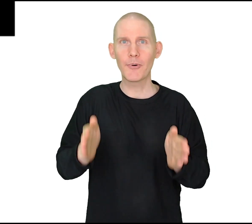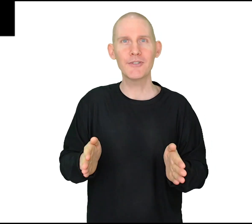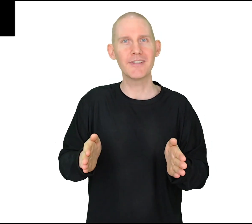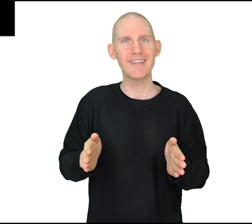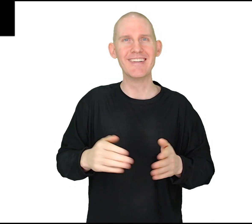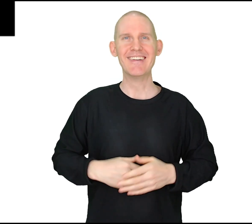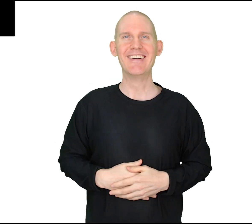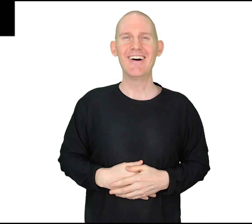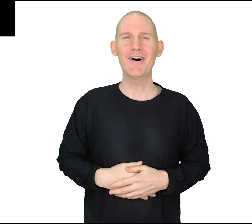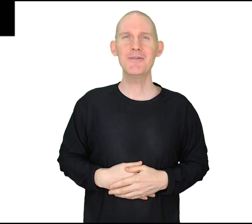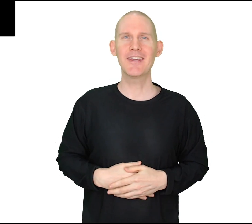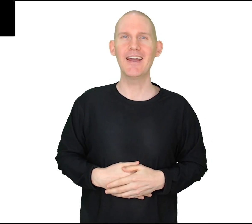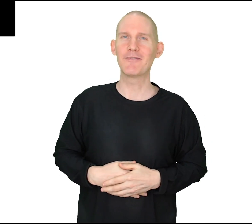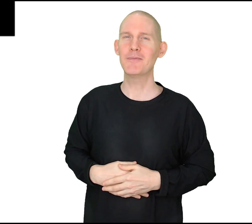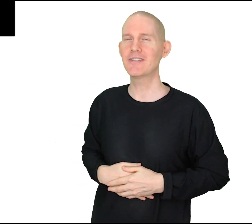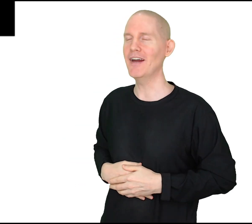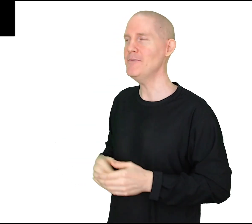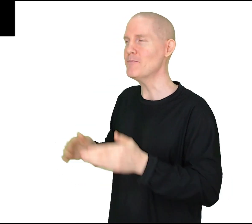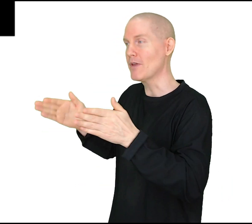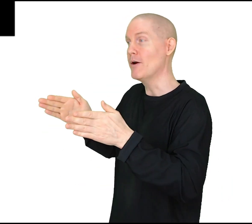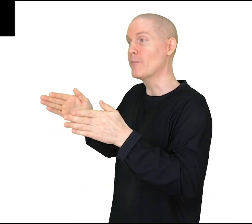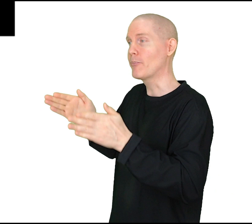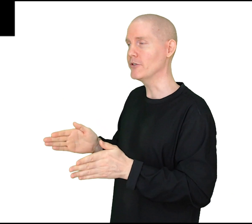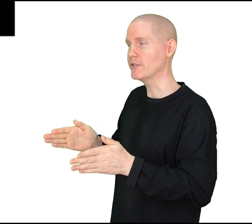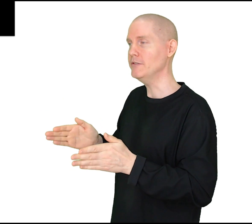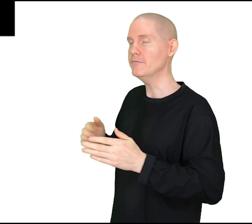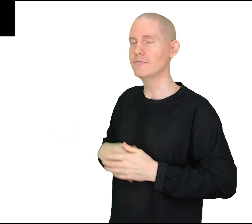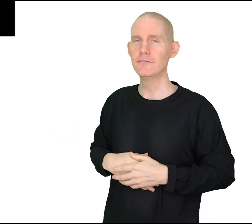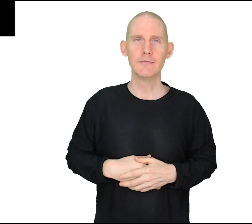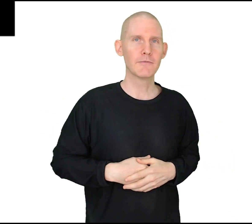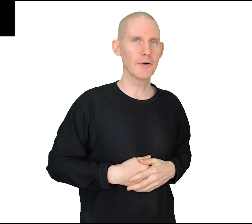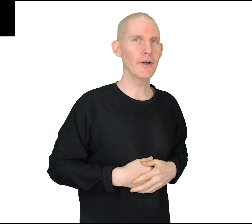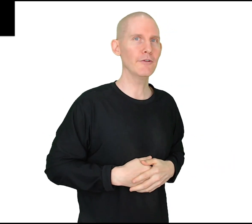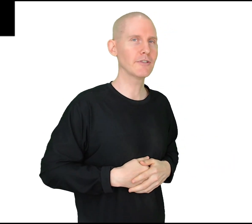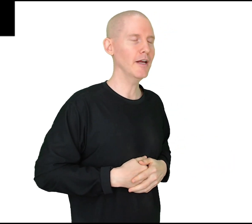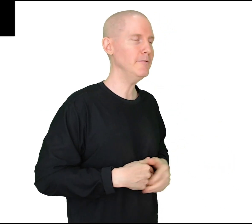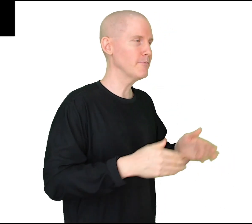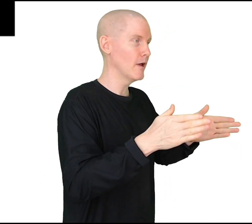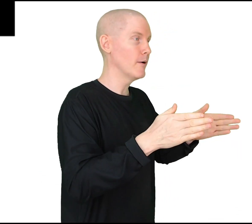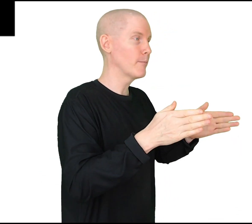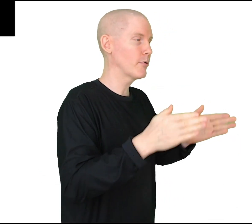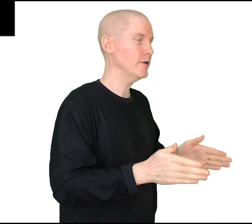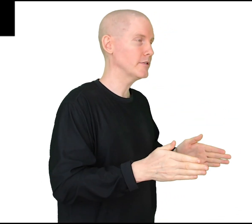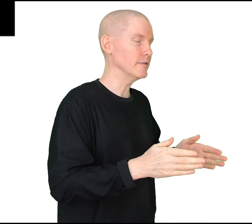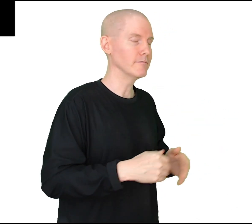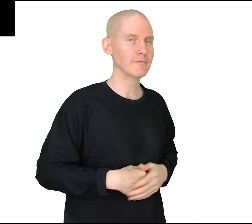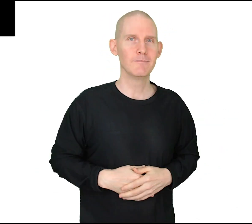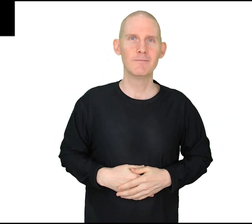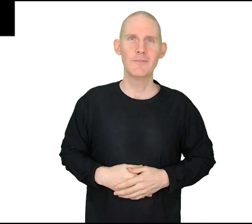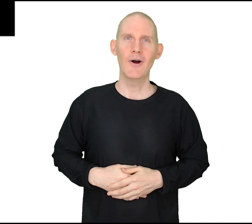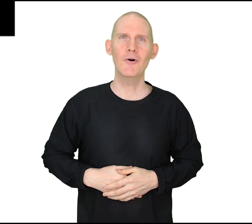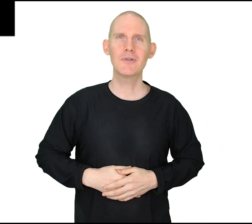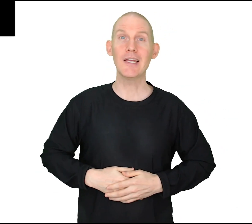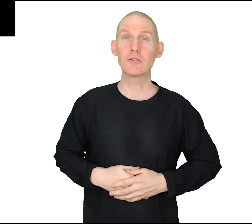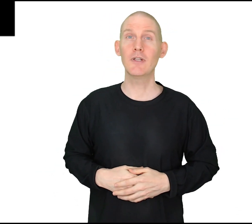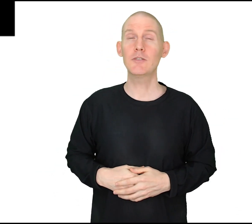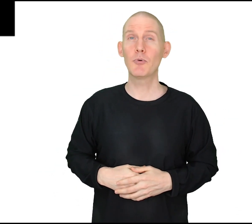Person. Okay, from the side, person. From the other side, person. Okay, so let's put it